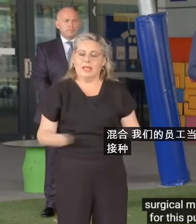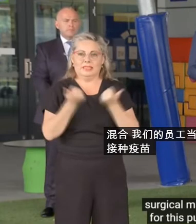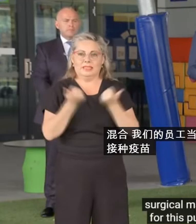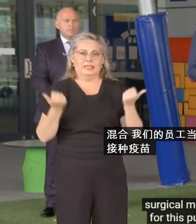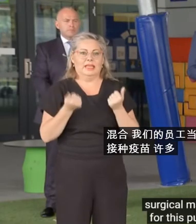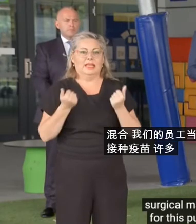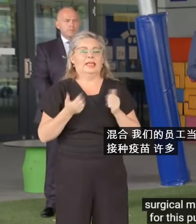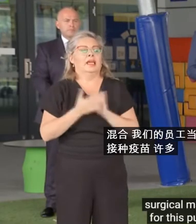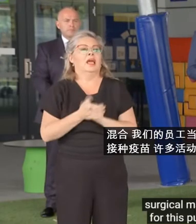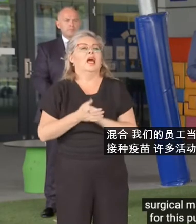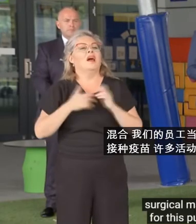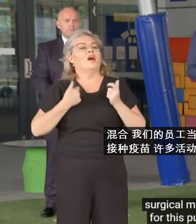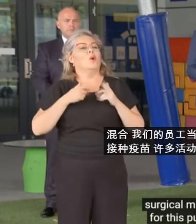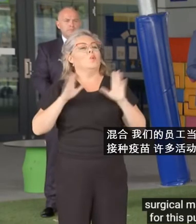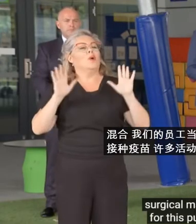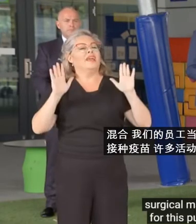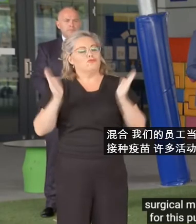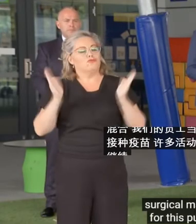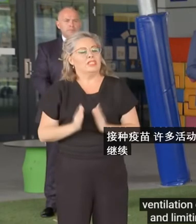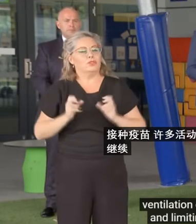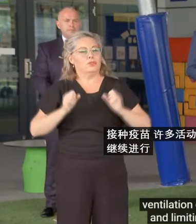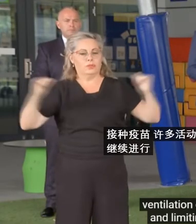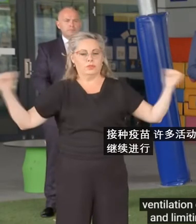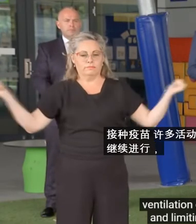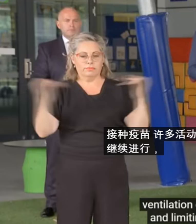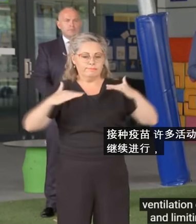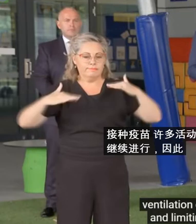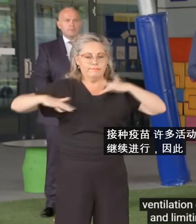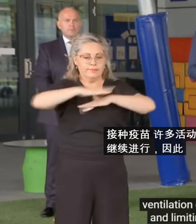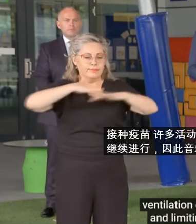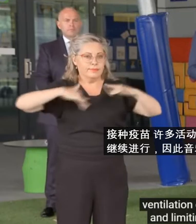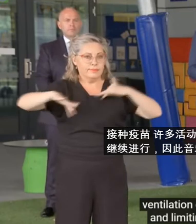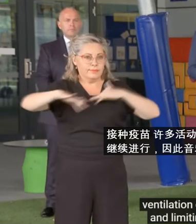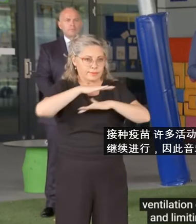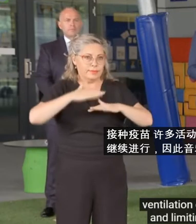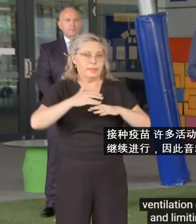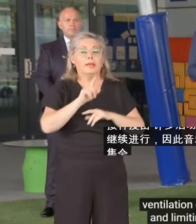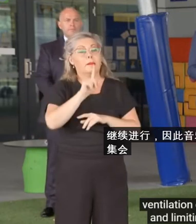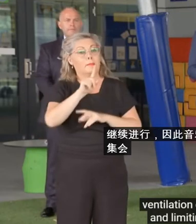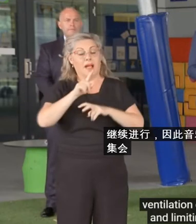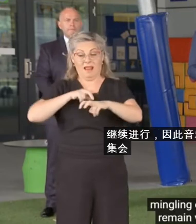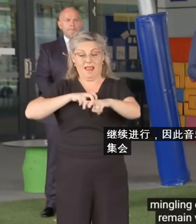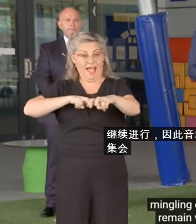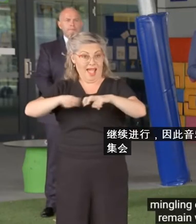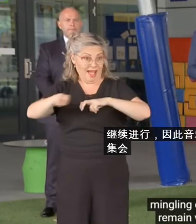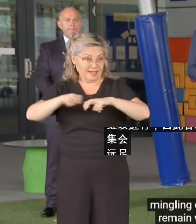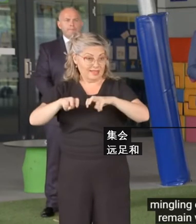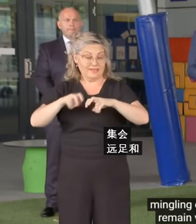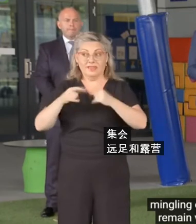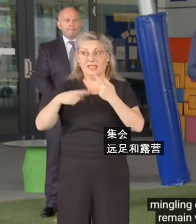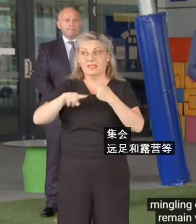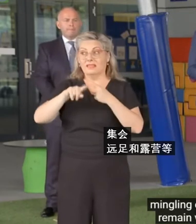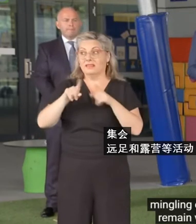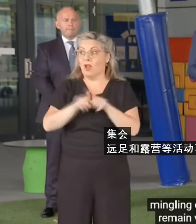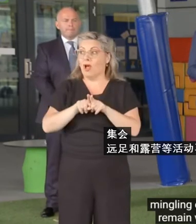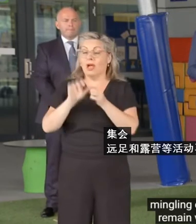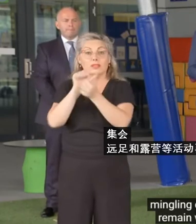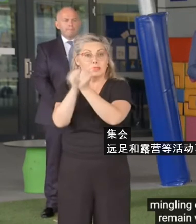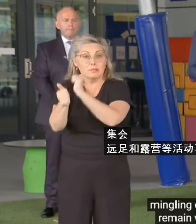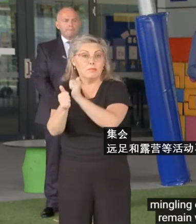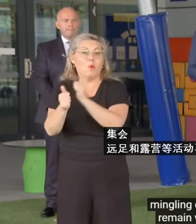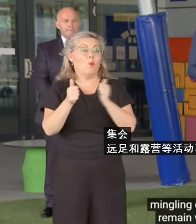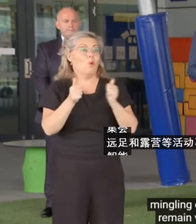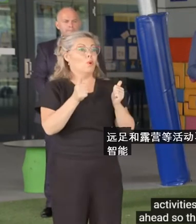remain vaccinated. Many activities will be able to go ahead, so things like music, sport, assemblies, excursions and